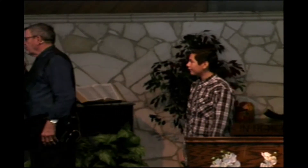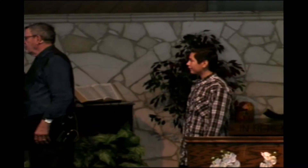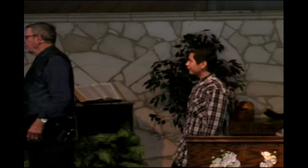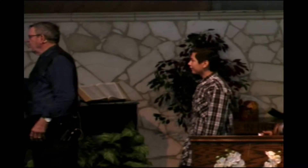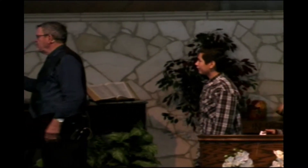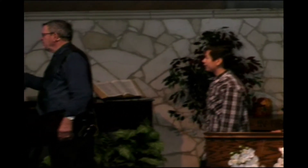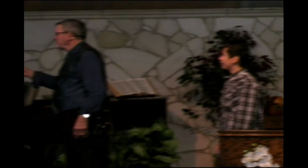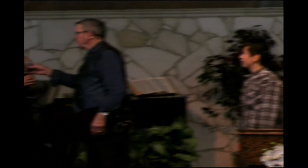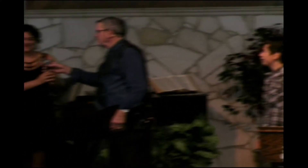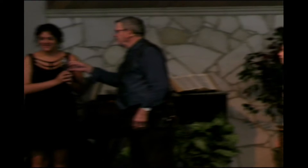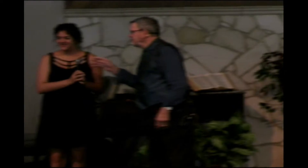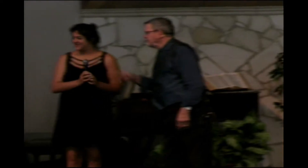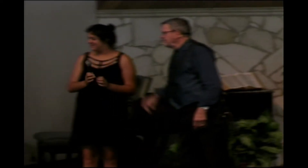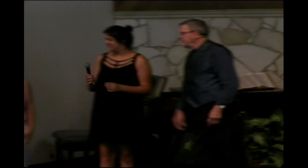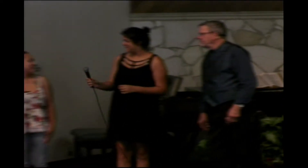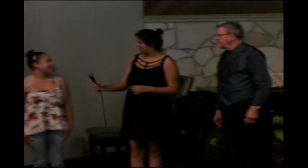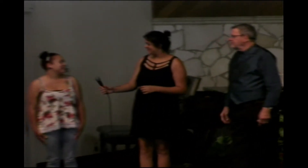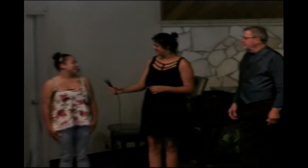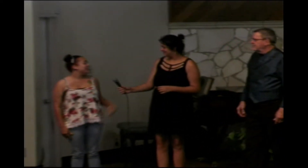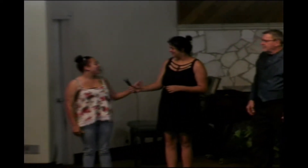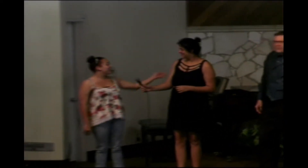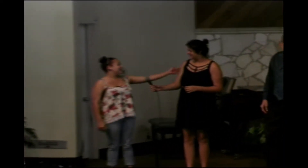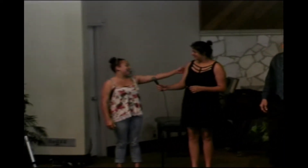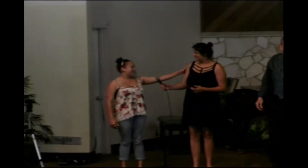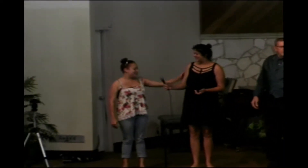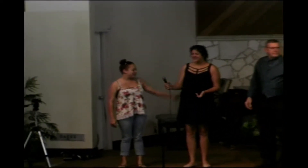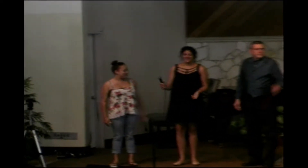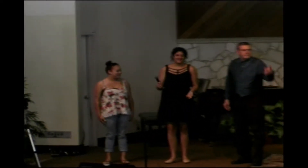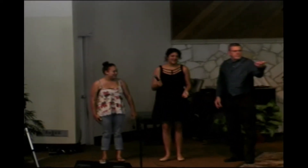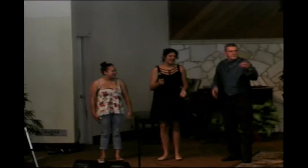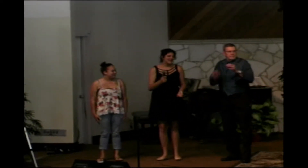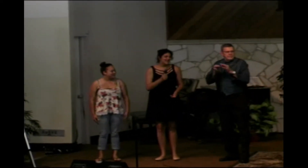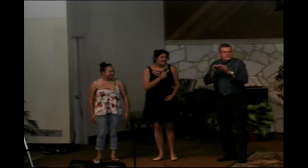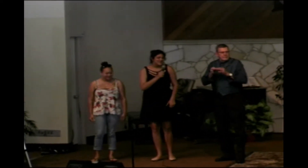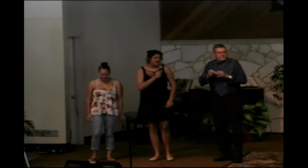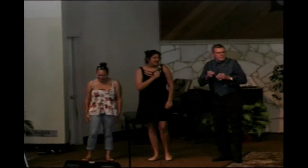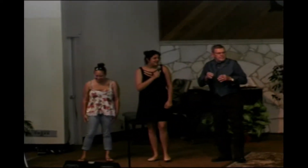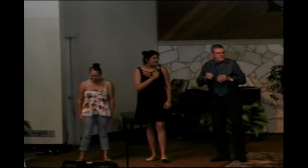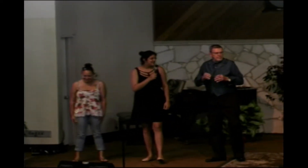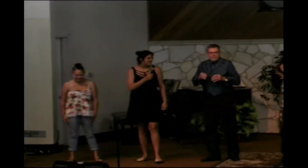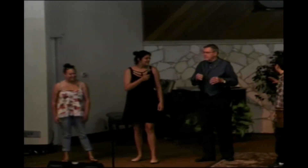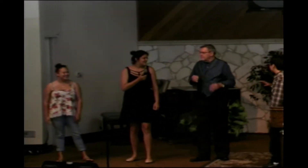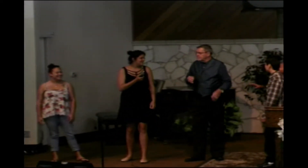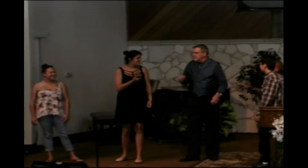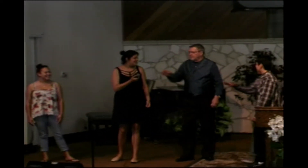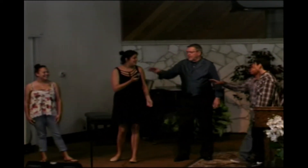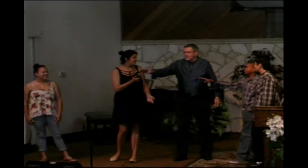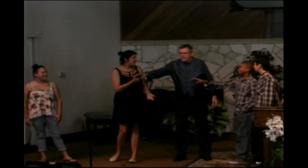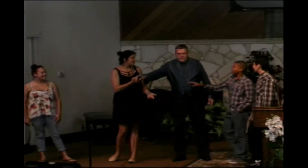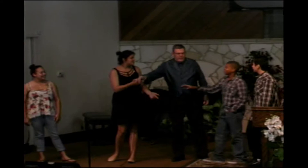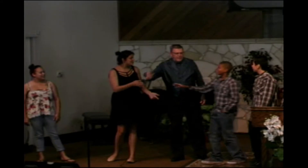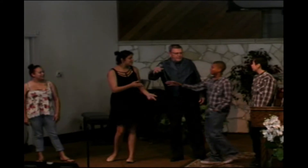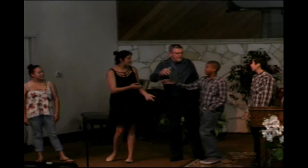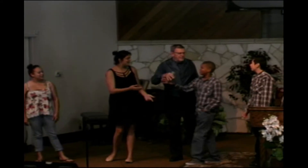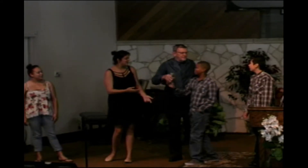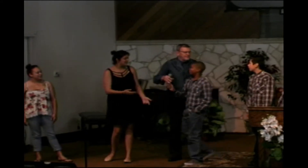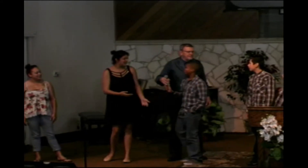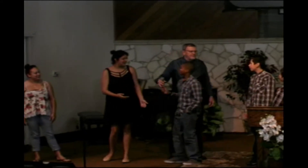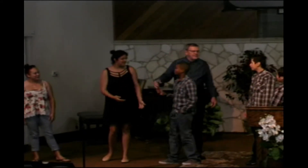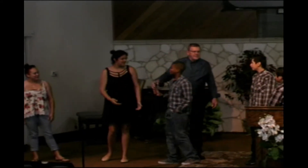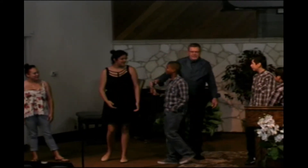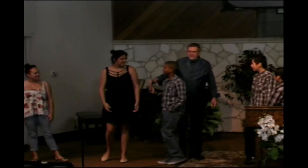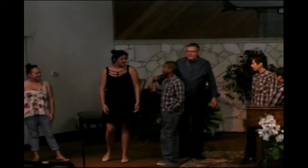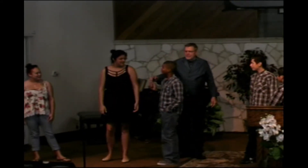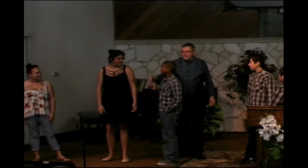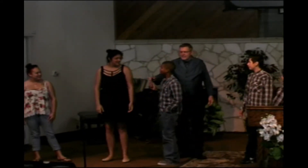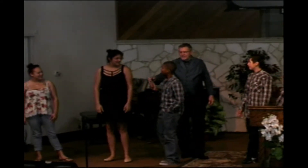What'd you learn? Oh, you're first. No, go ahead, sir. Okay. Well, Blake's going first.